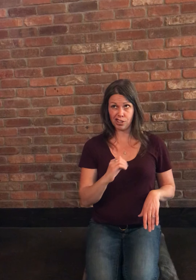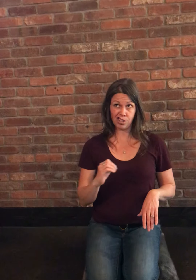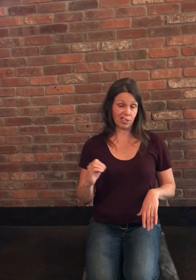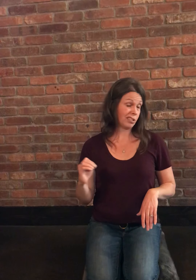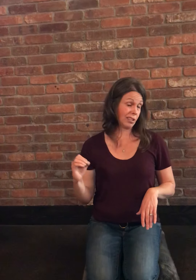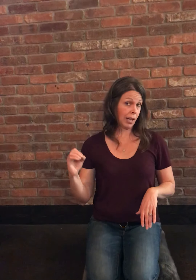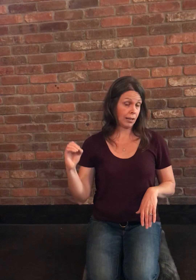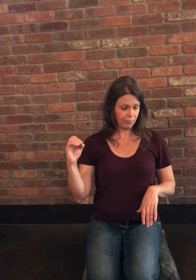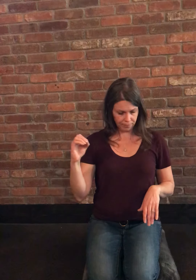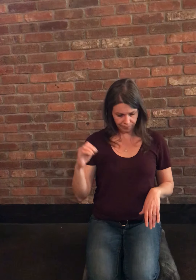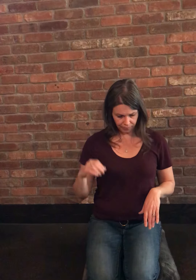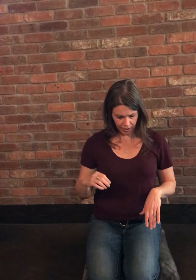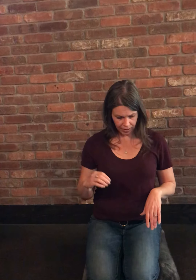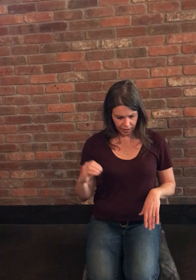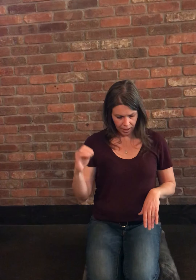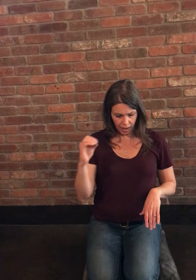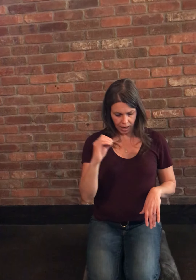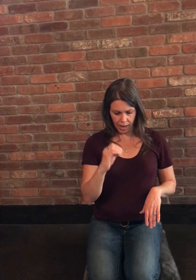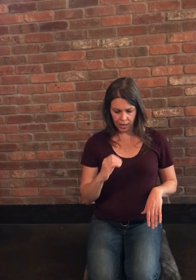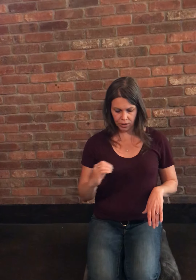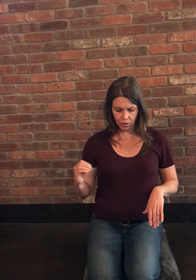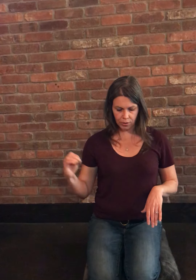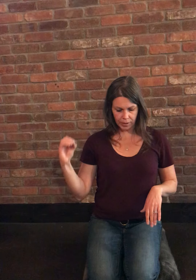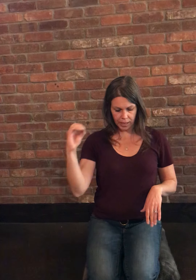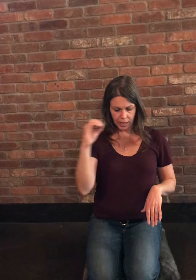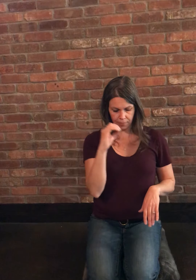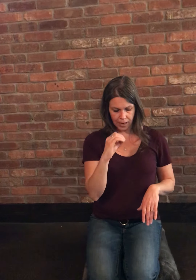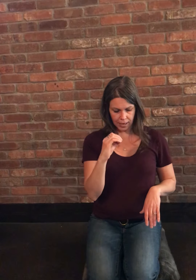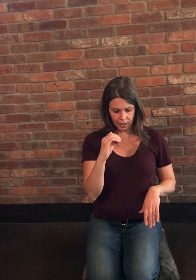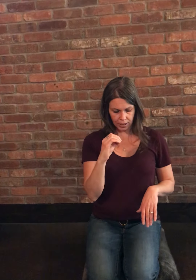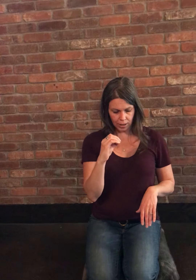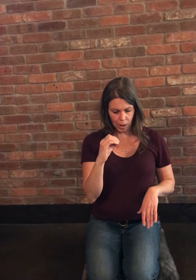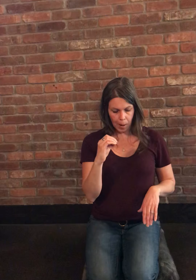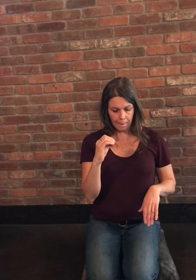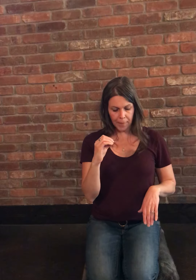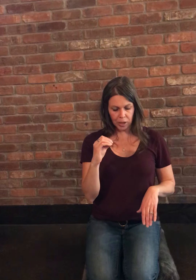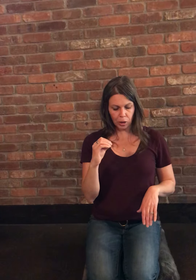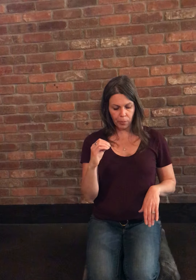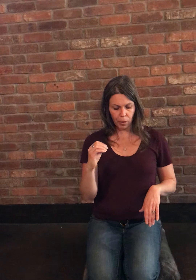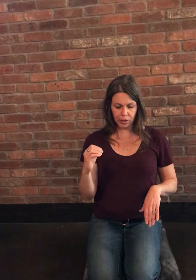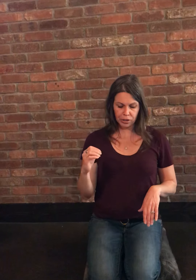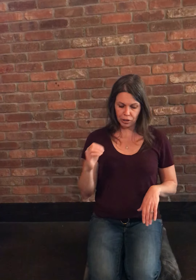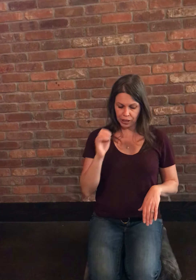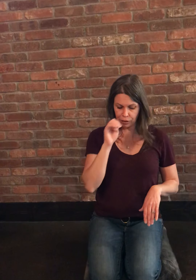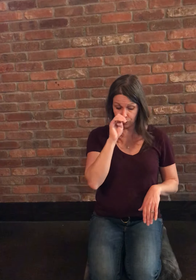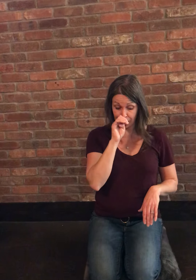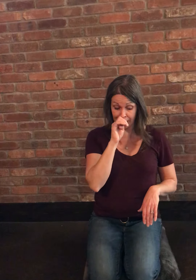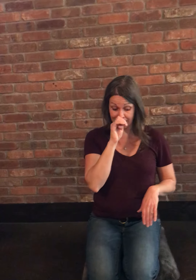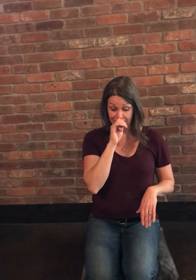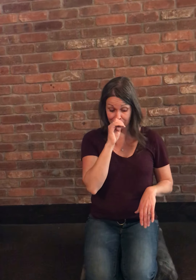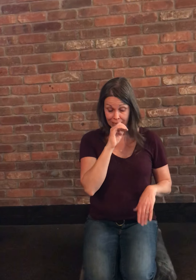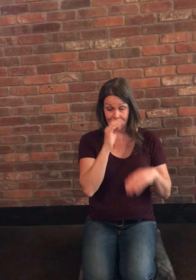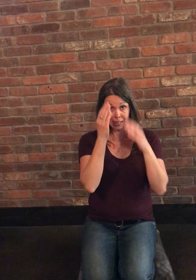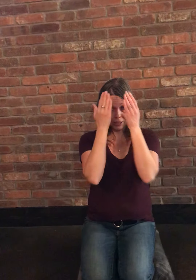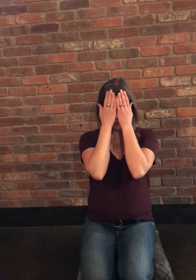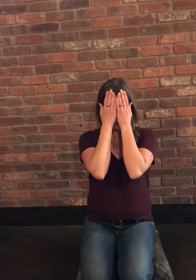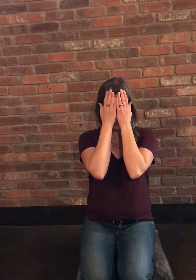ovalish, kind of. Okay, Ottoman Empire. Marco Polo Journey to China. So we're gonna do